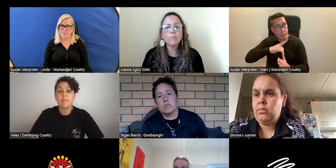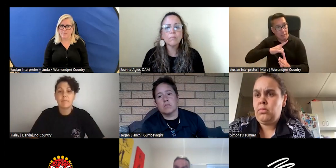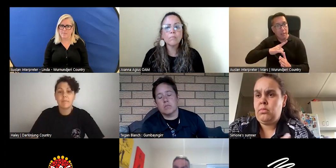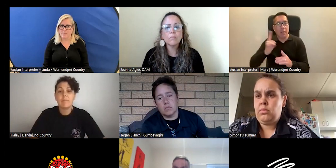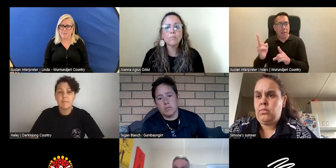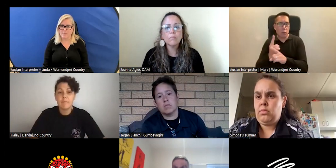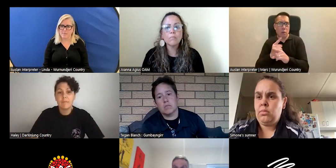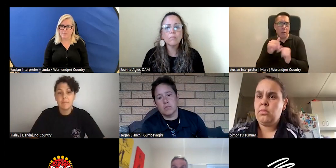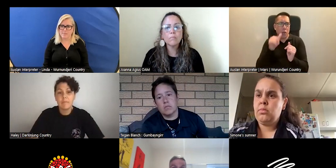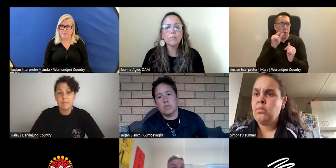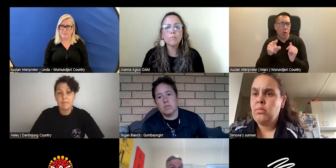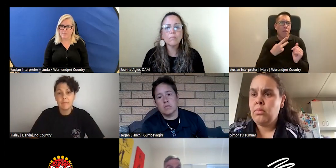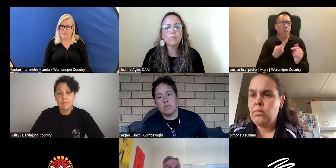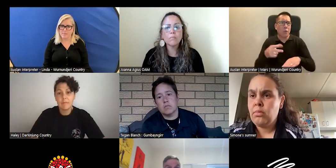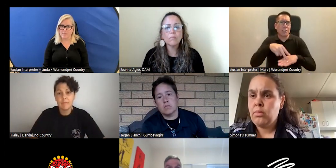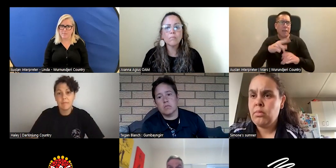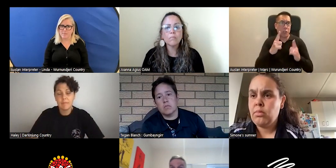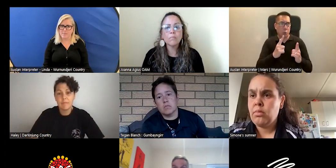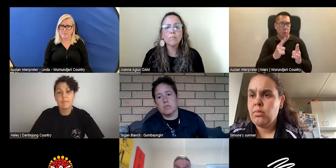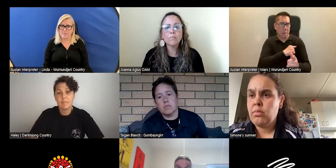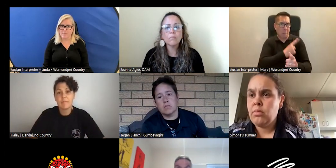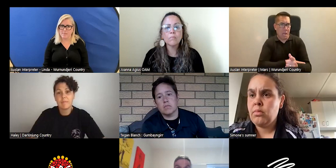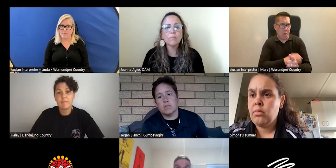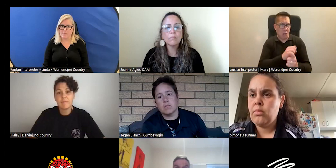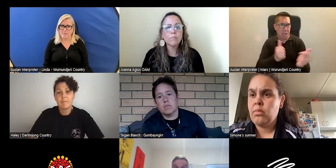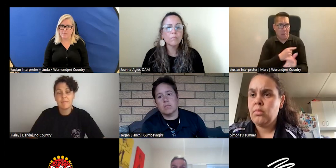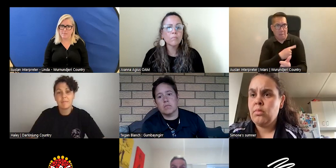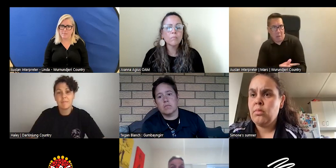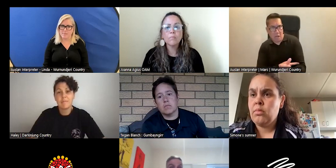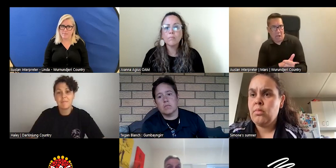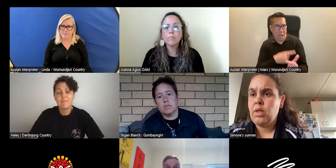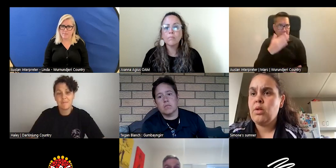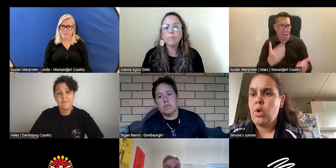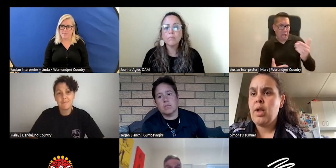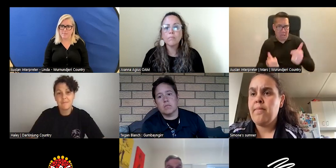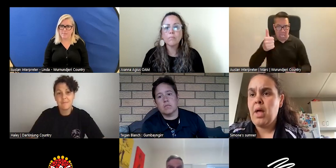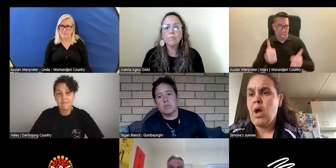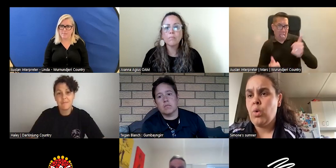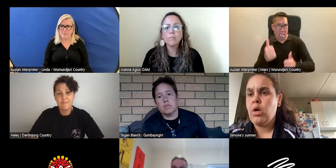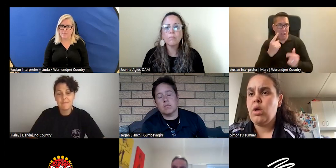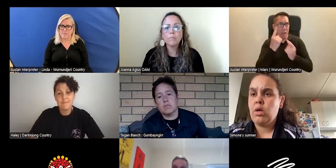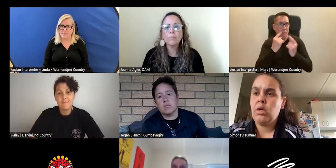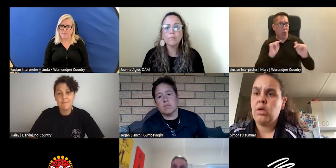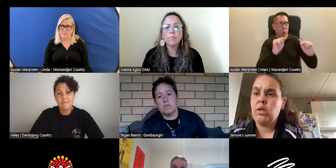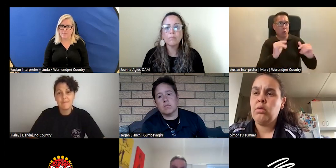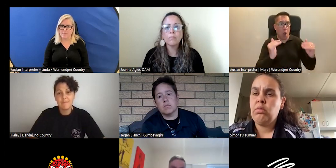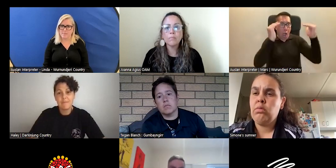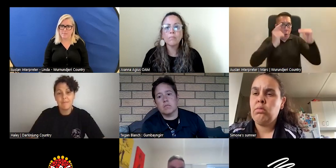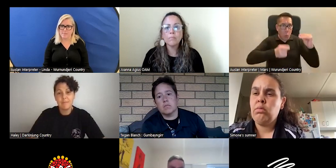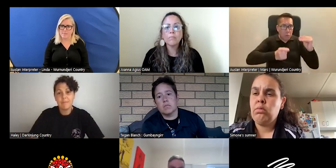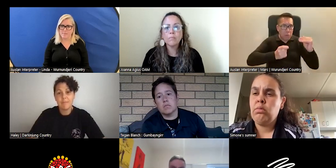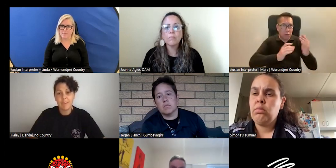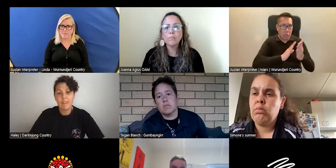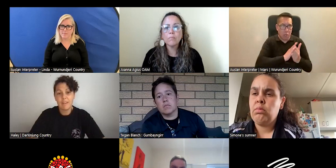about, the voice having too much power, not enough power, everything going to the High Court. So all of that